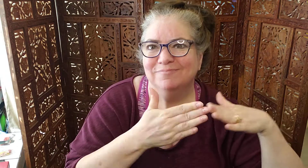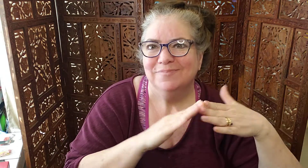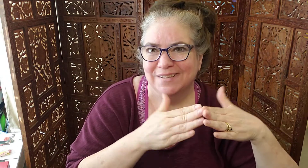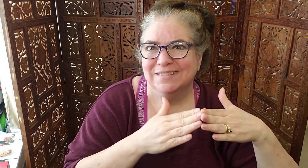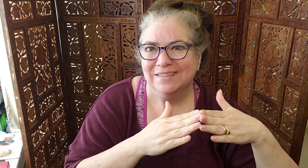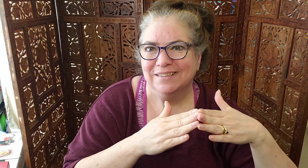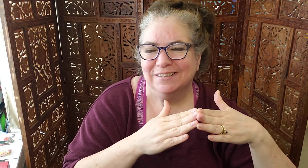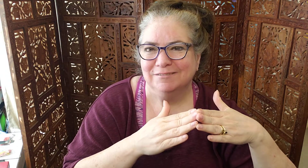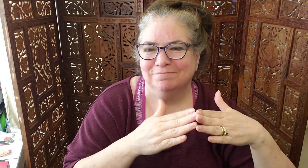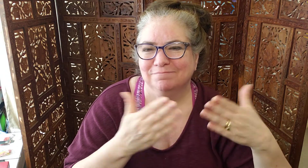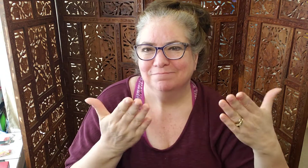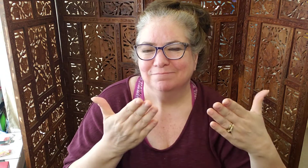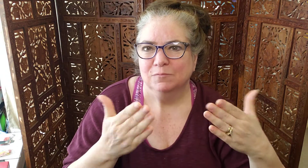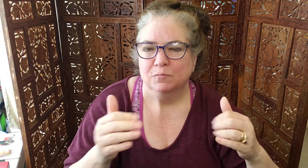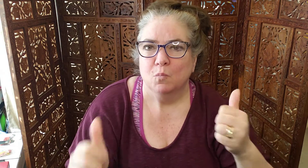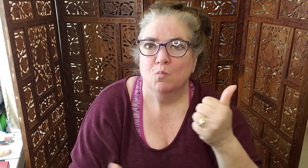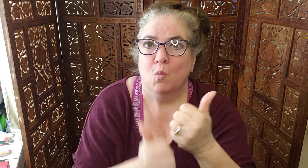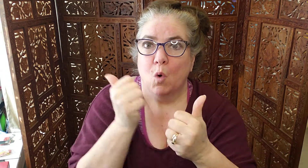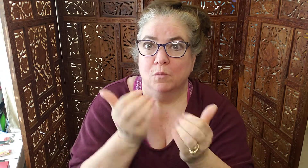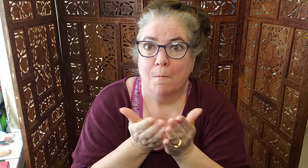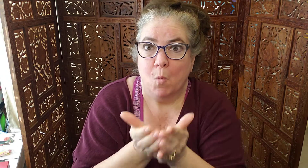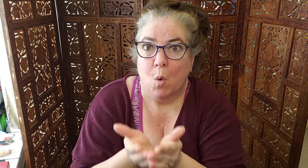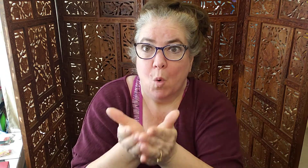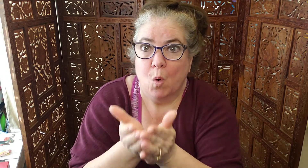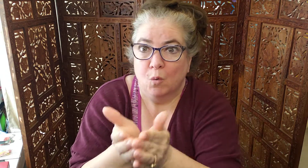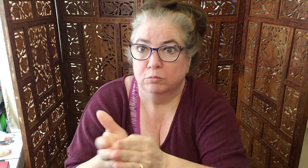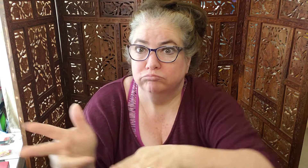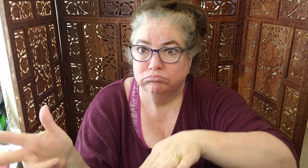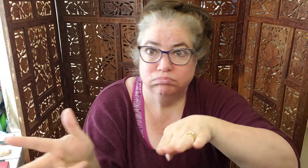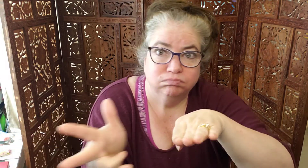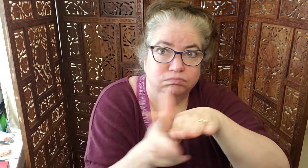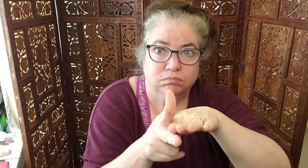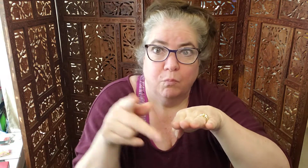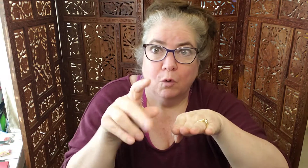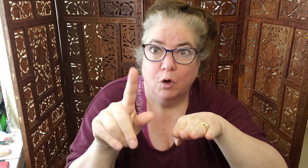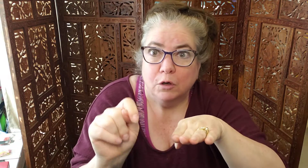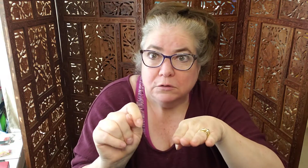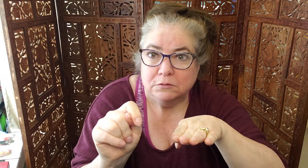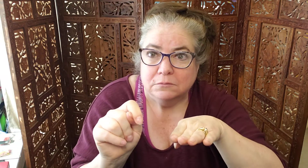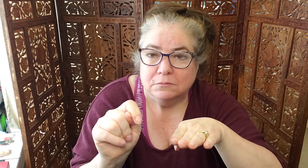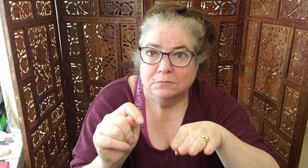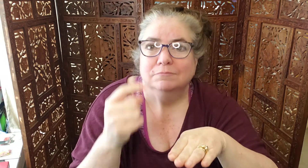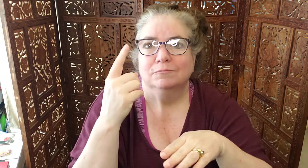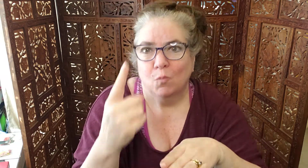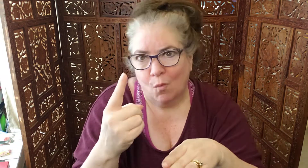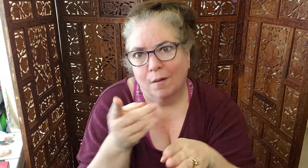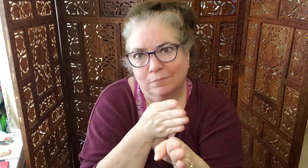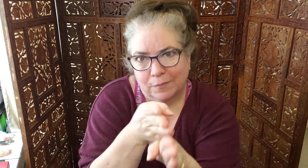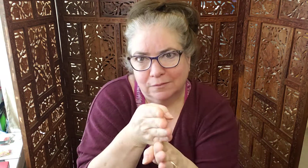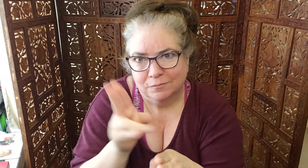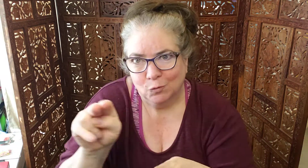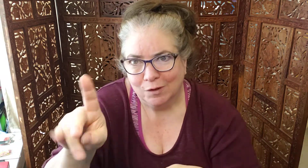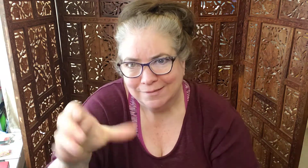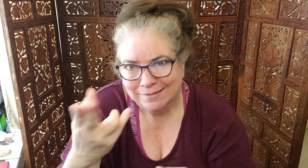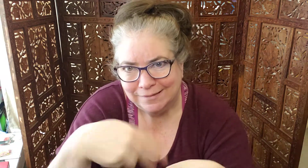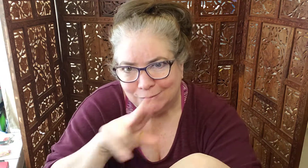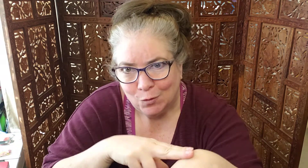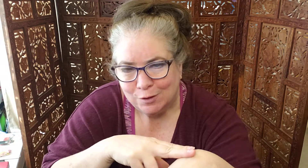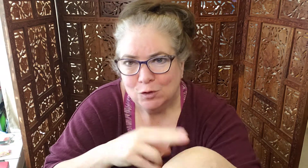City. So in New York City, we ended up having a wide variety of cultures. And